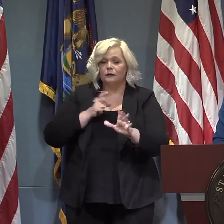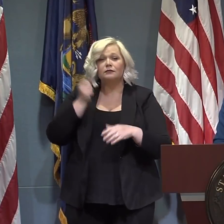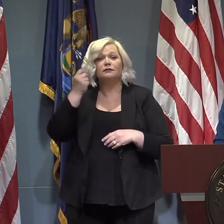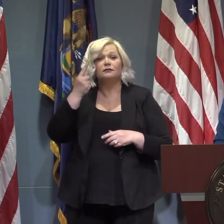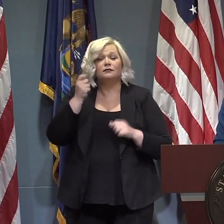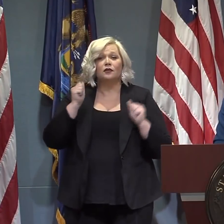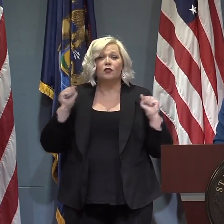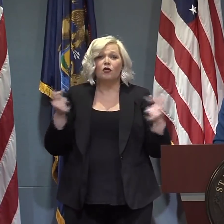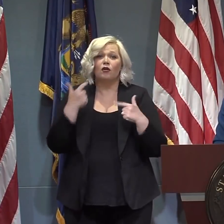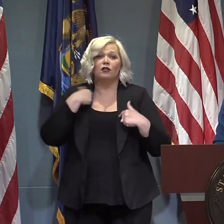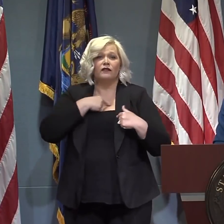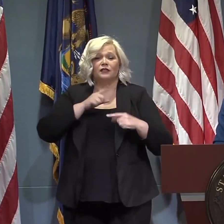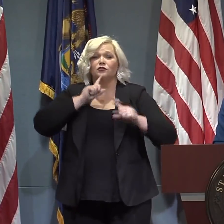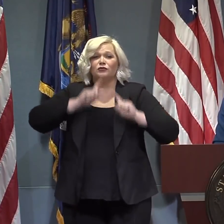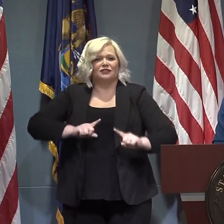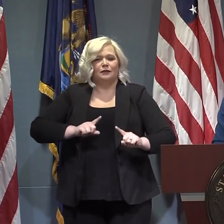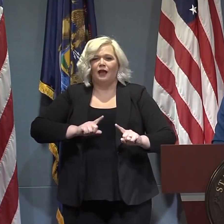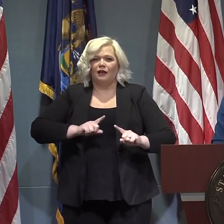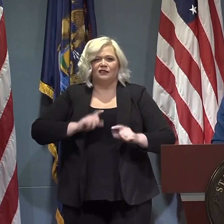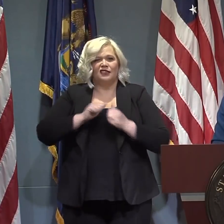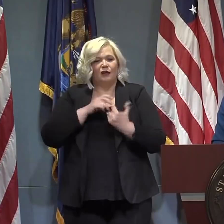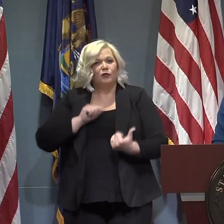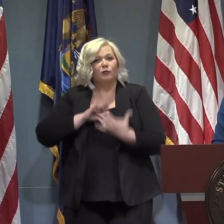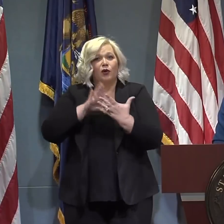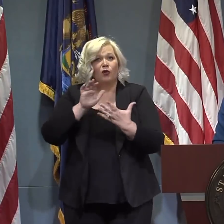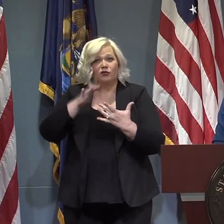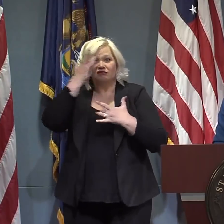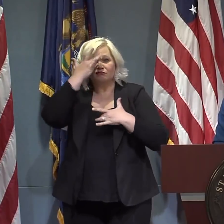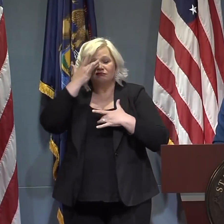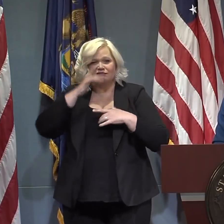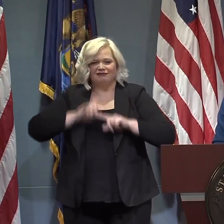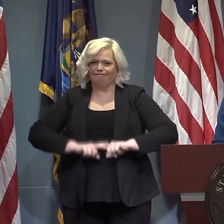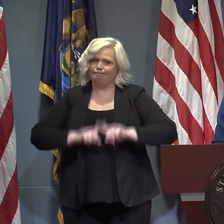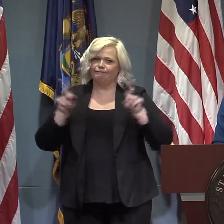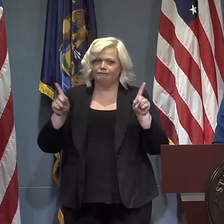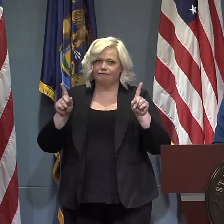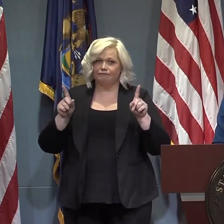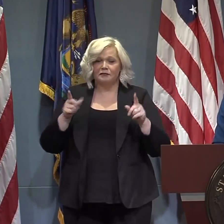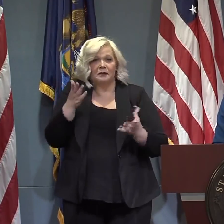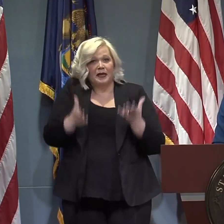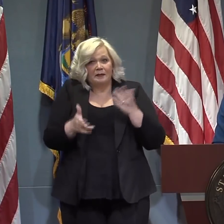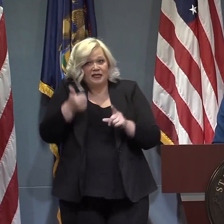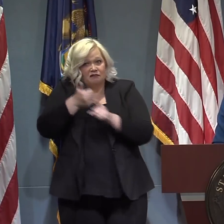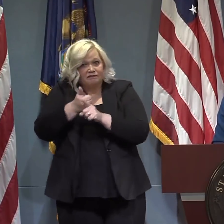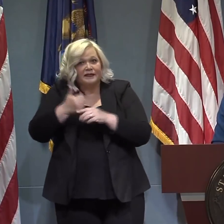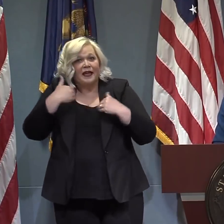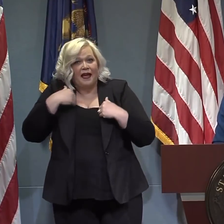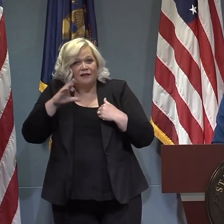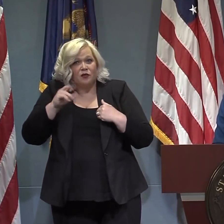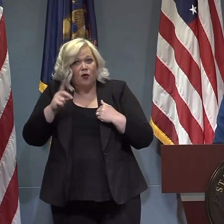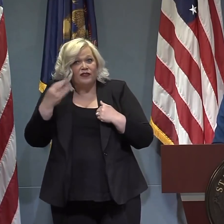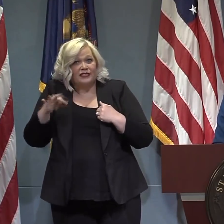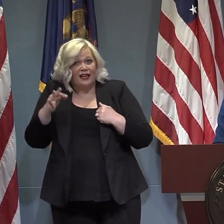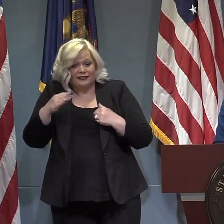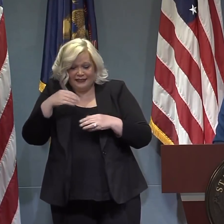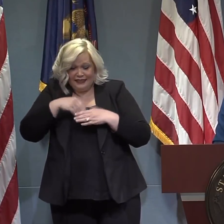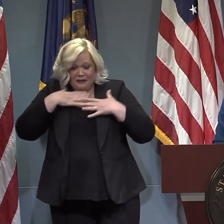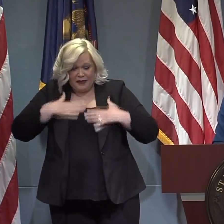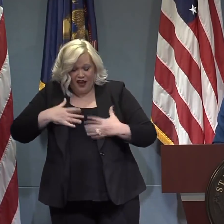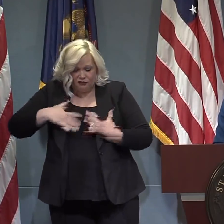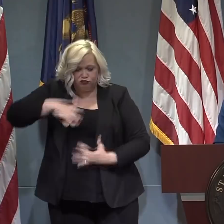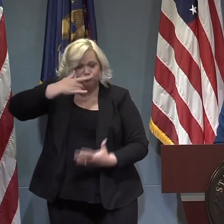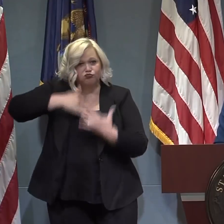us responds to this virus differently. You could be carrying COVID-19 and not even know it. In fact, a lot of people are